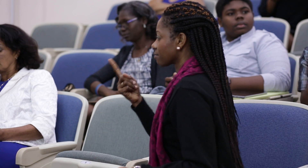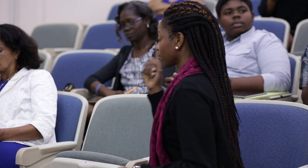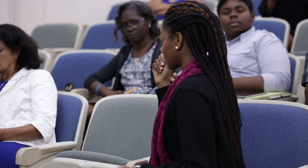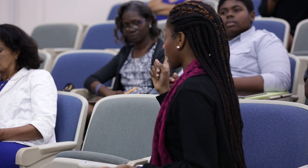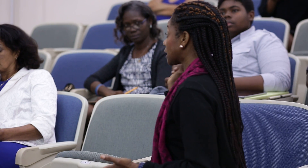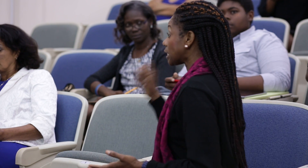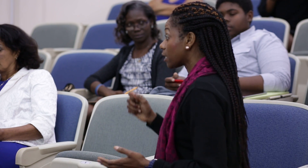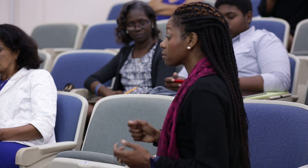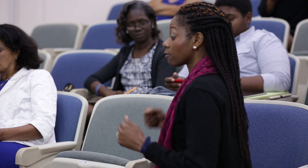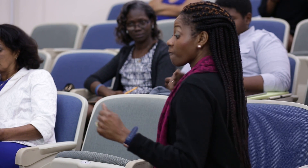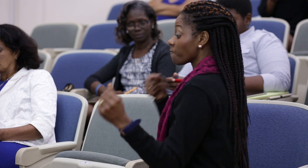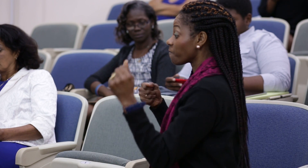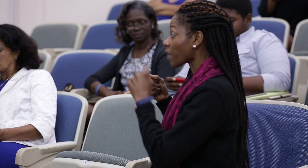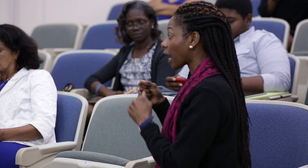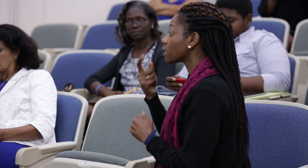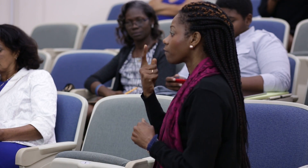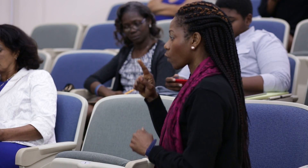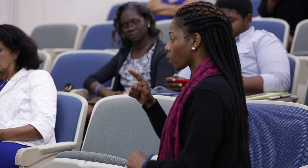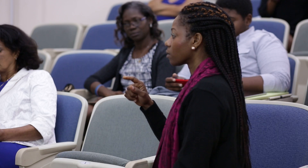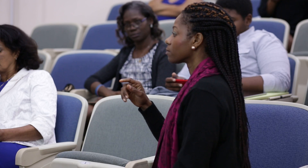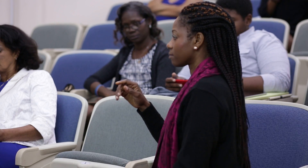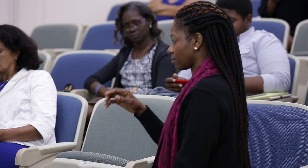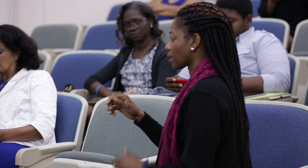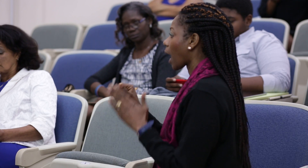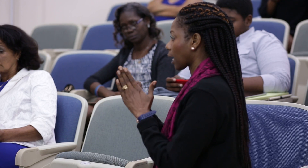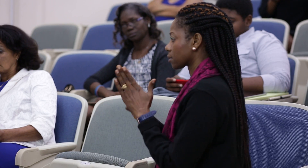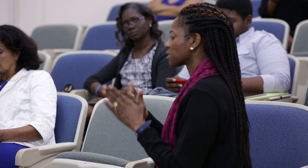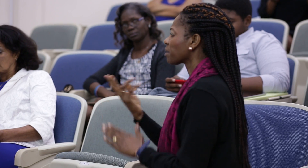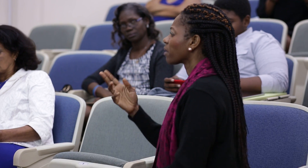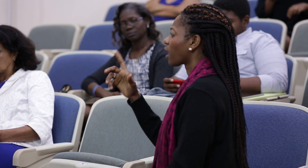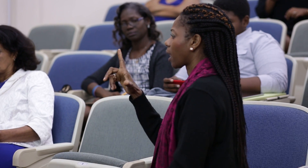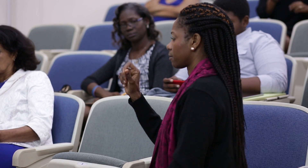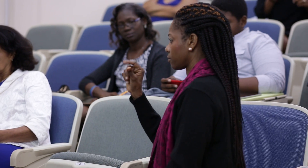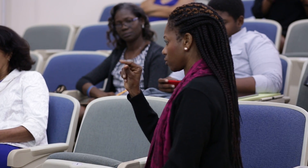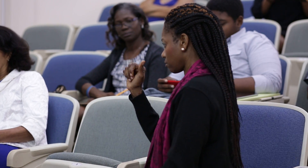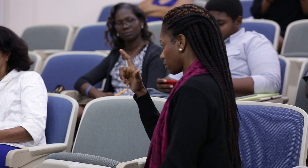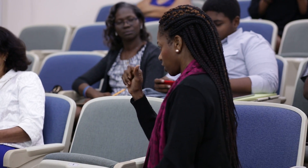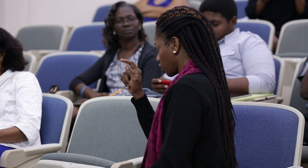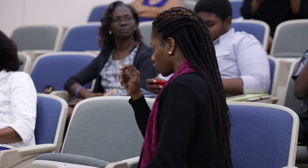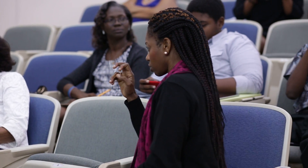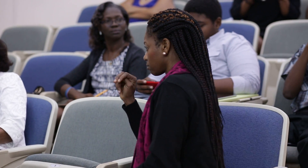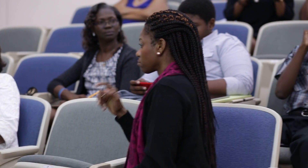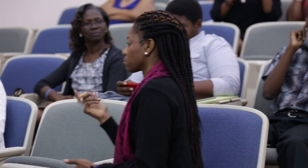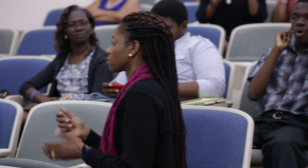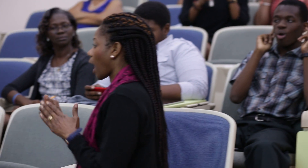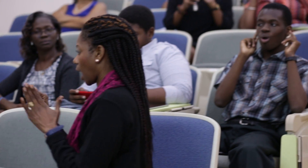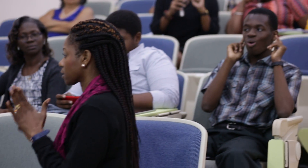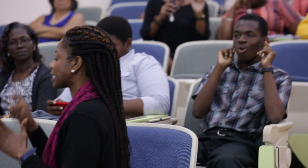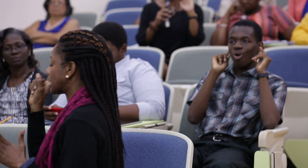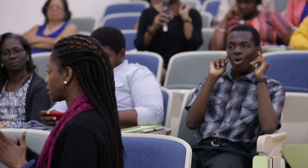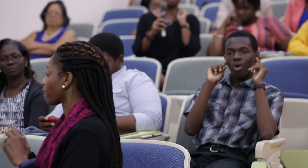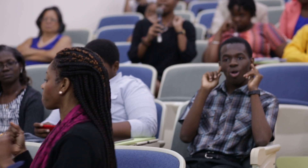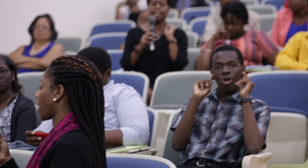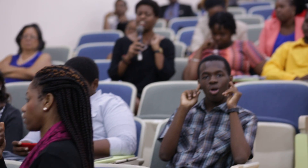and start to advocate for the legislation, for the specific legislation that we need, and not equal opportunity